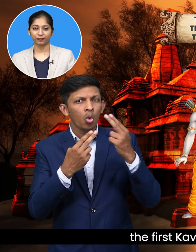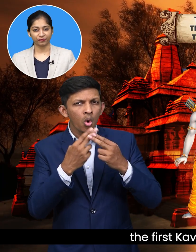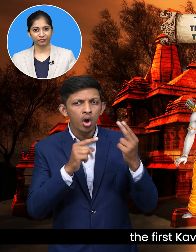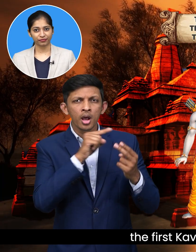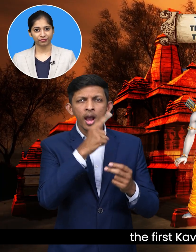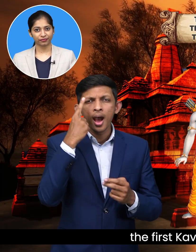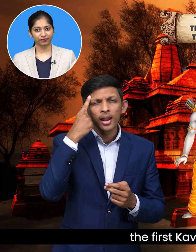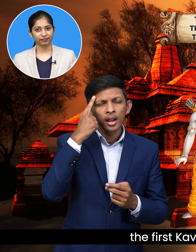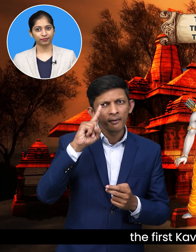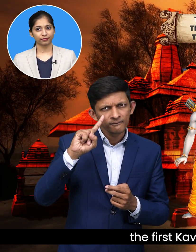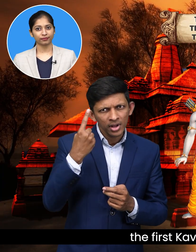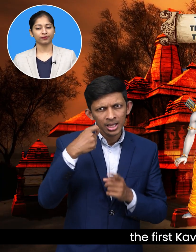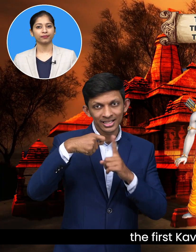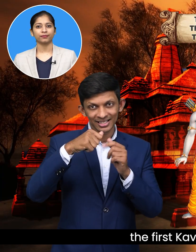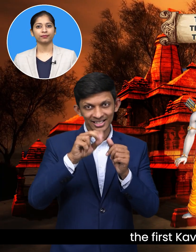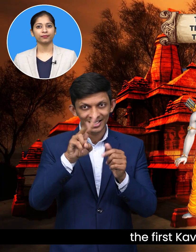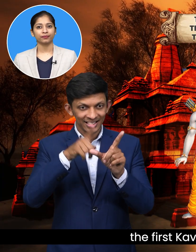literature.